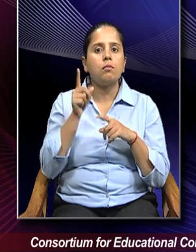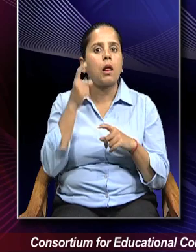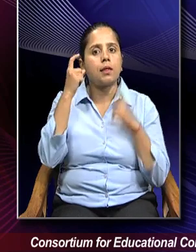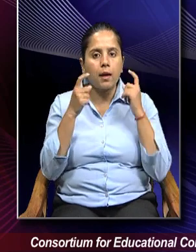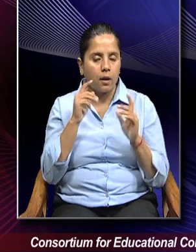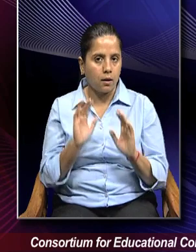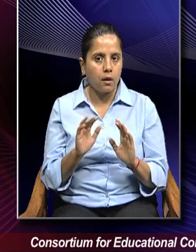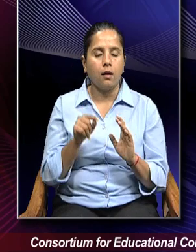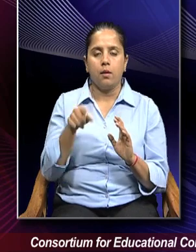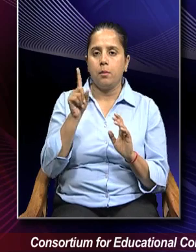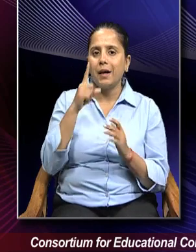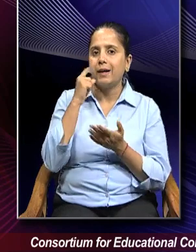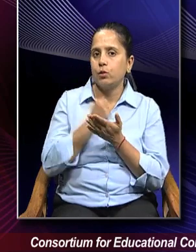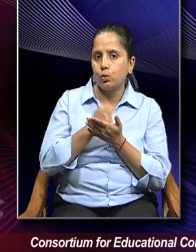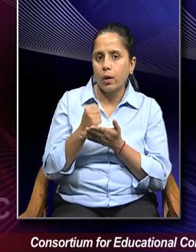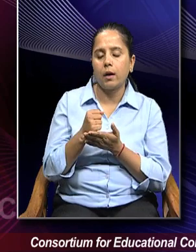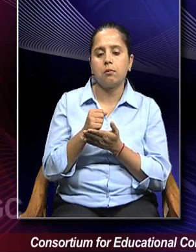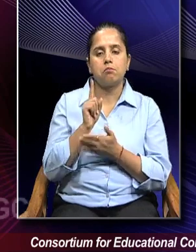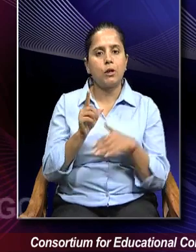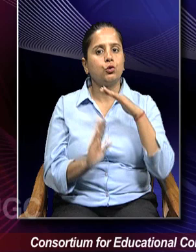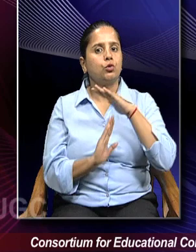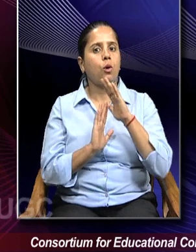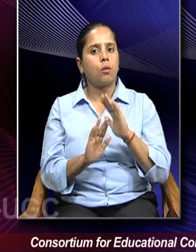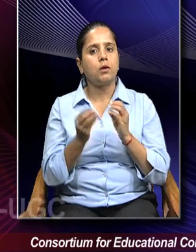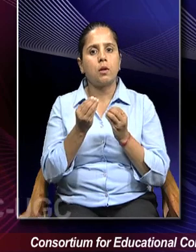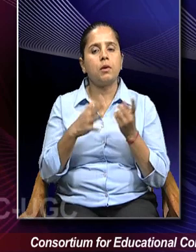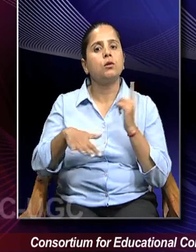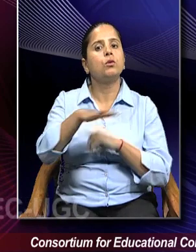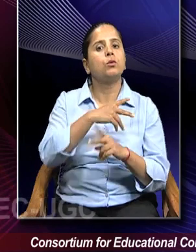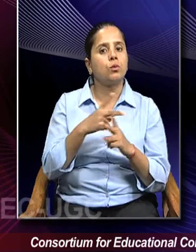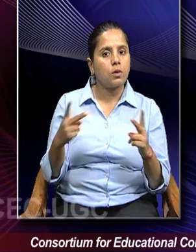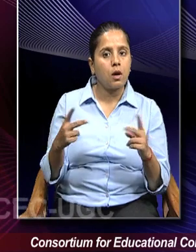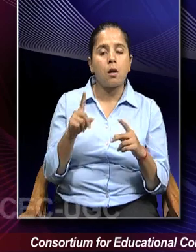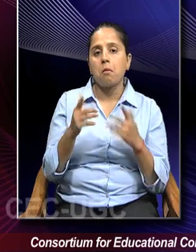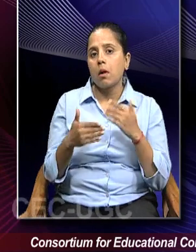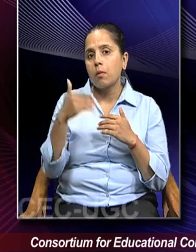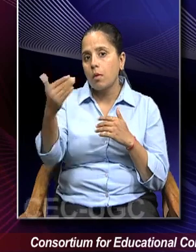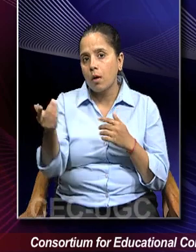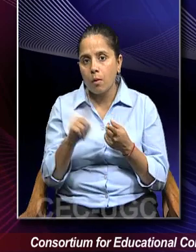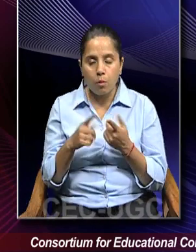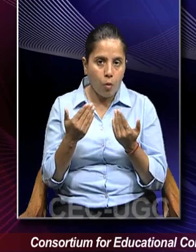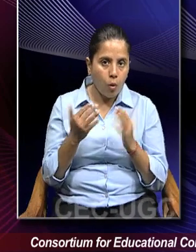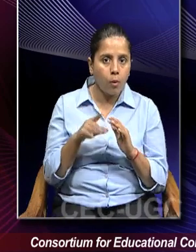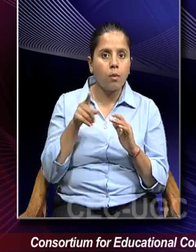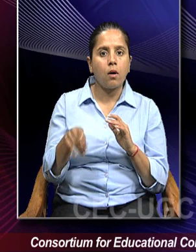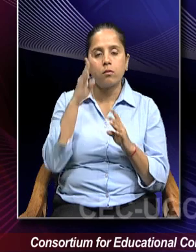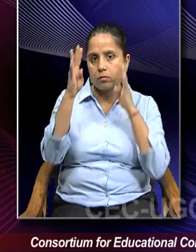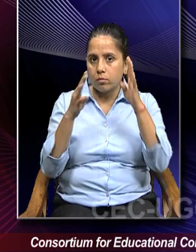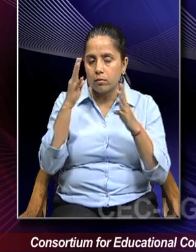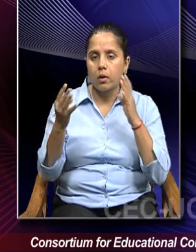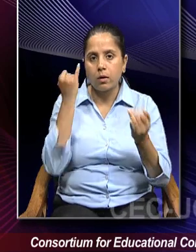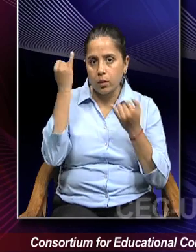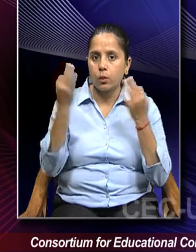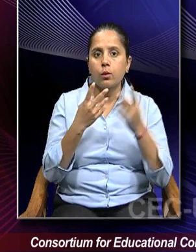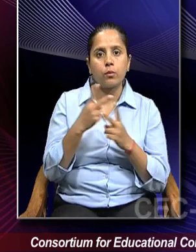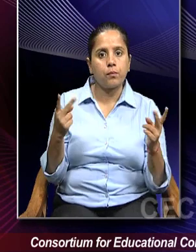try to actually stop such kind of situation, otherwise it will lead to curb on creativity and innovation.